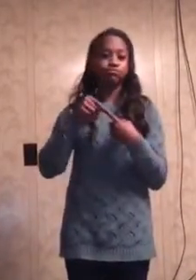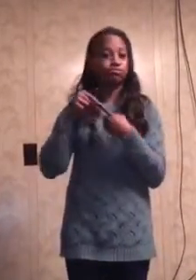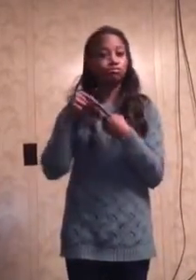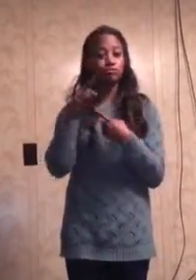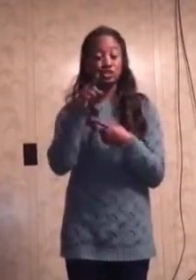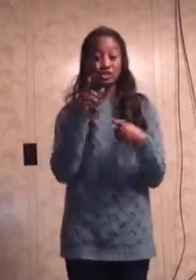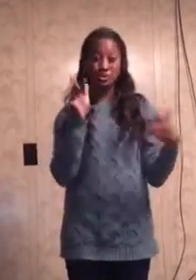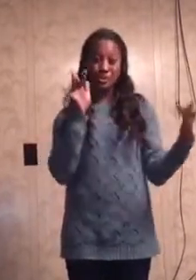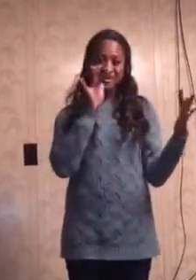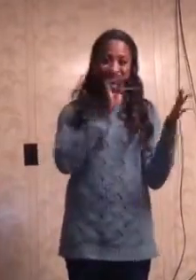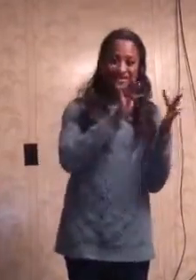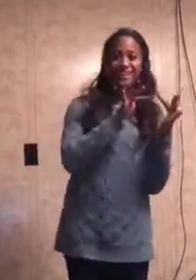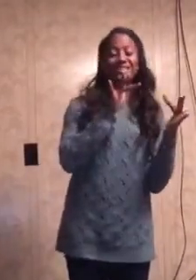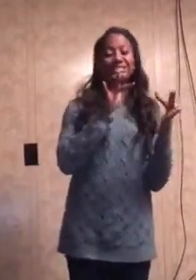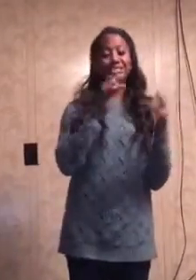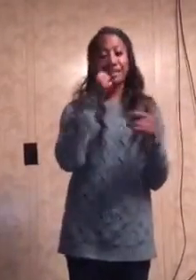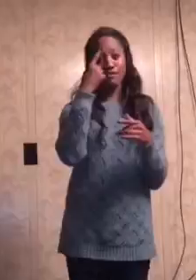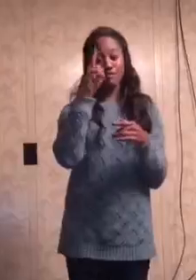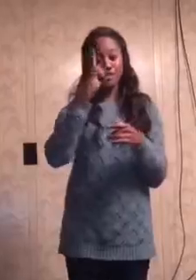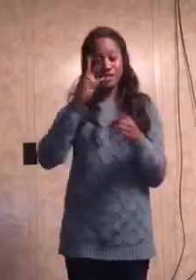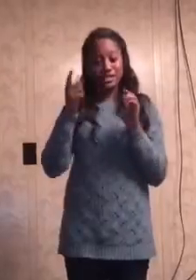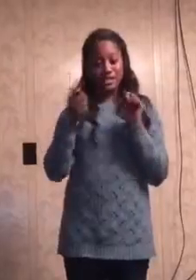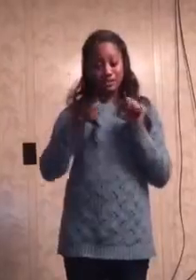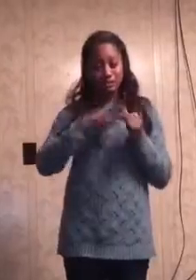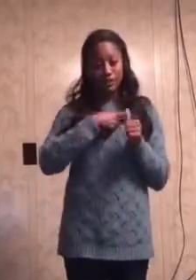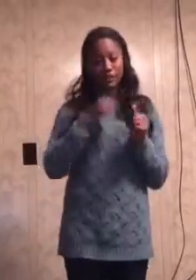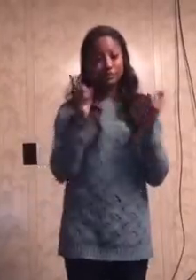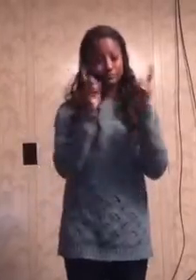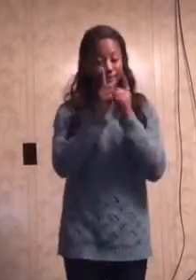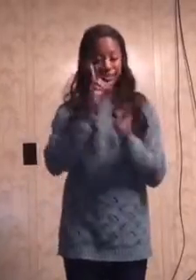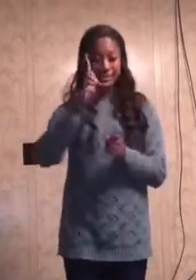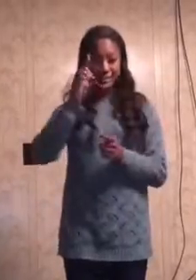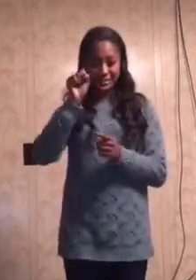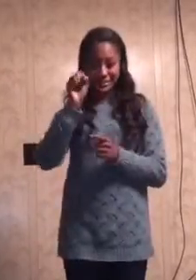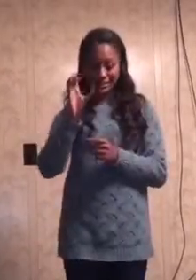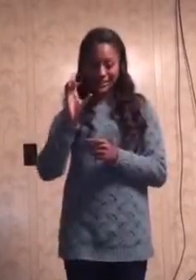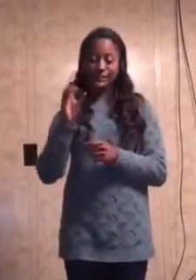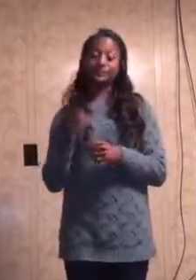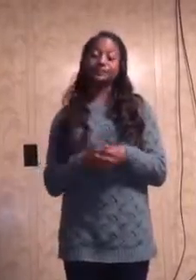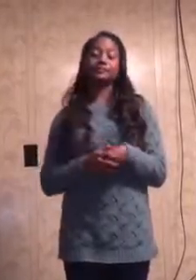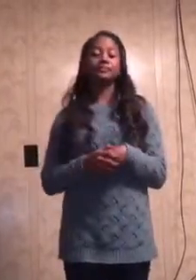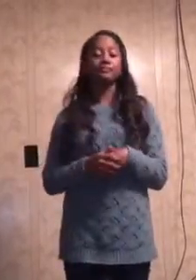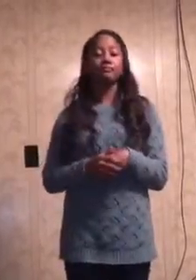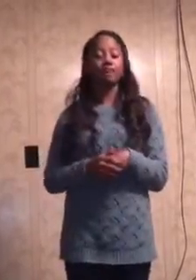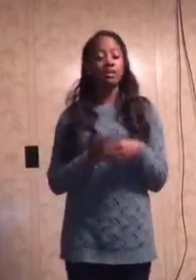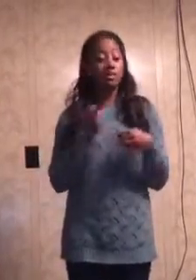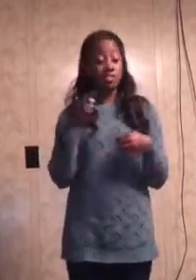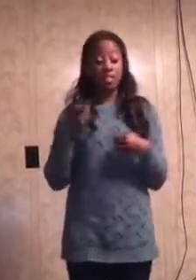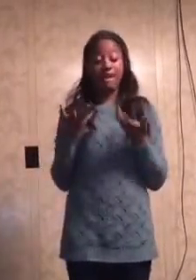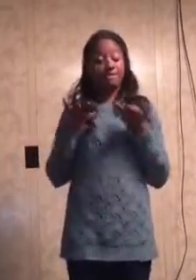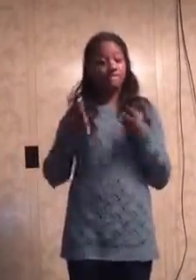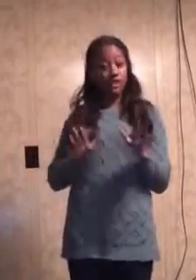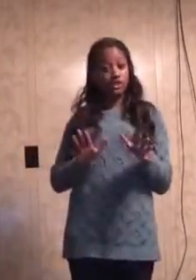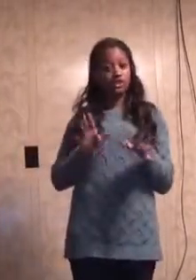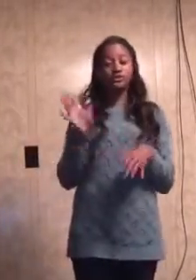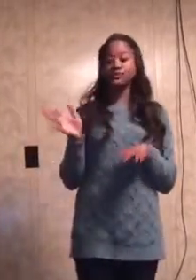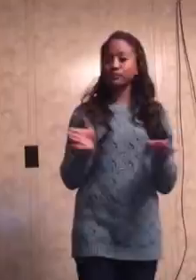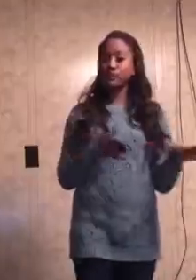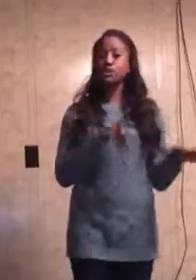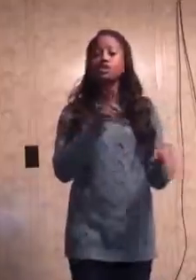and set up that appointment with your DRC or DRS officer. Once you've done that, you're going to fill out some paperwork for the college. The first thing you want to